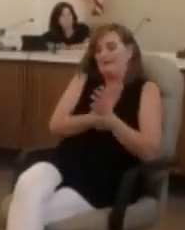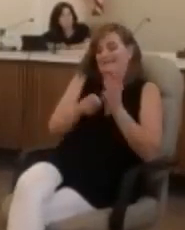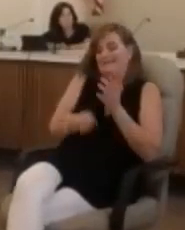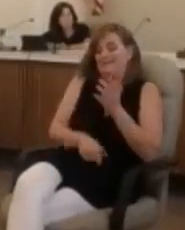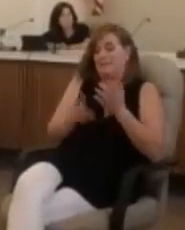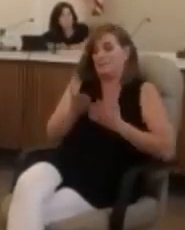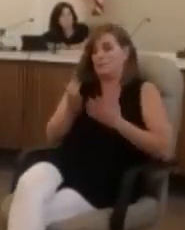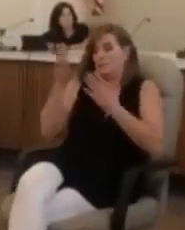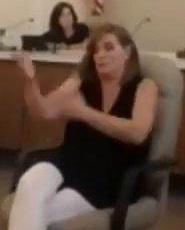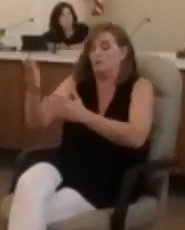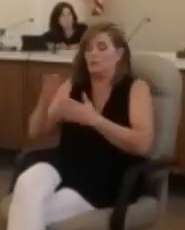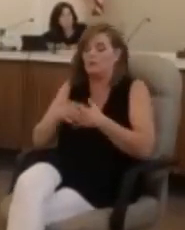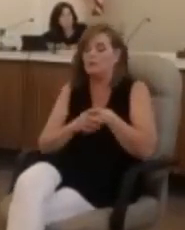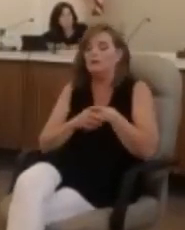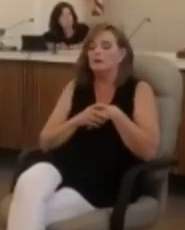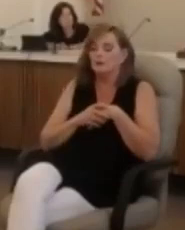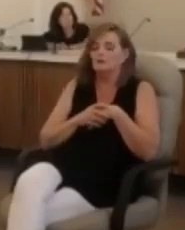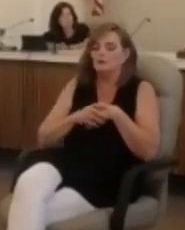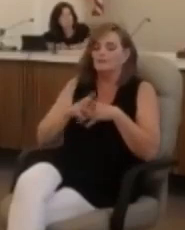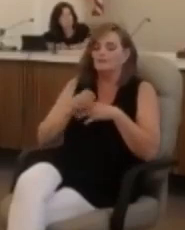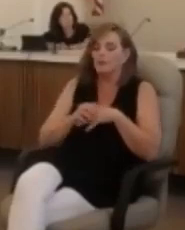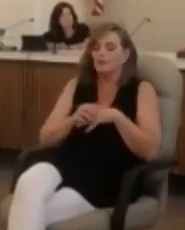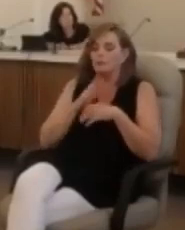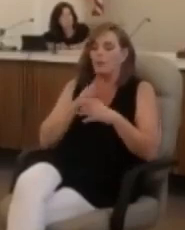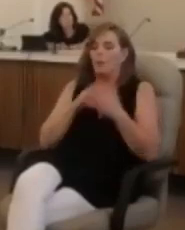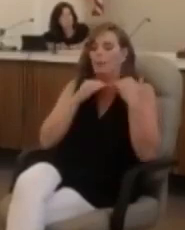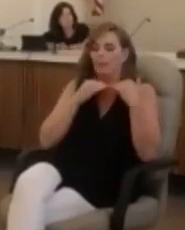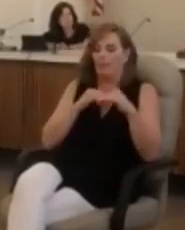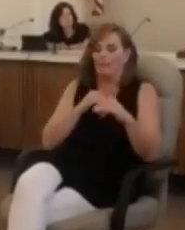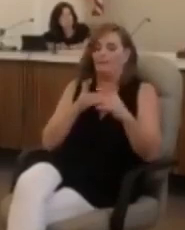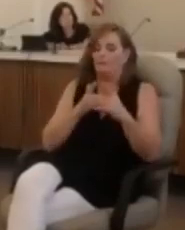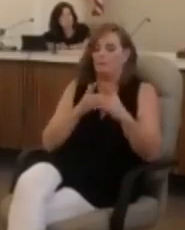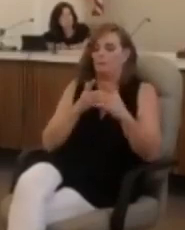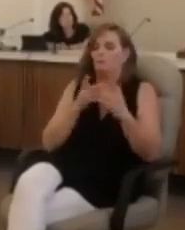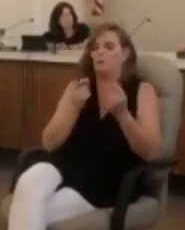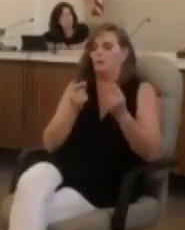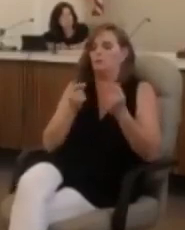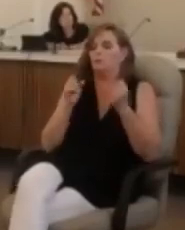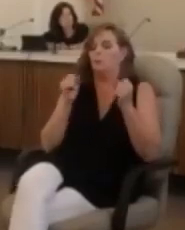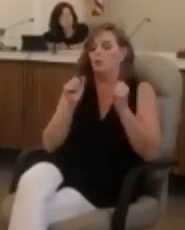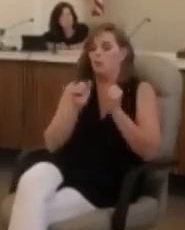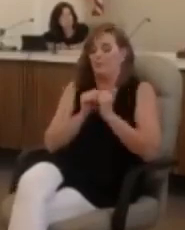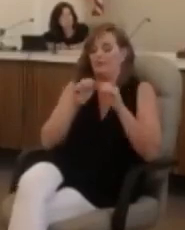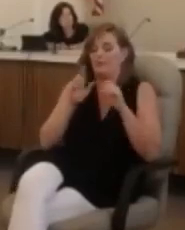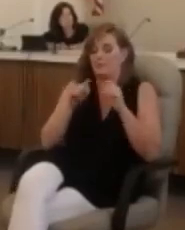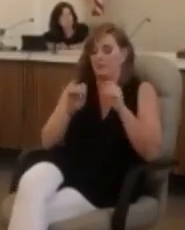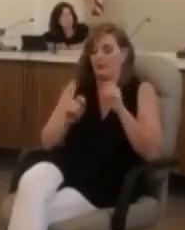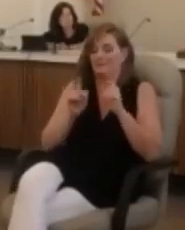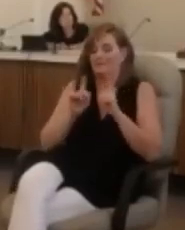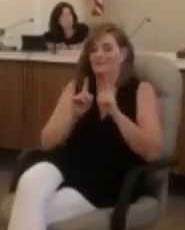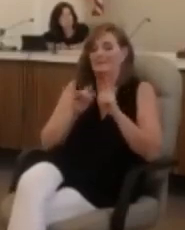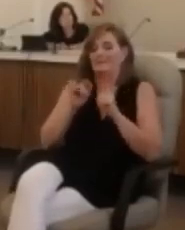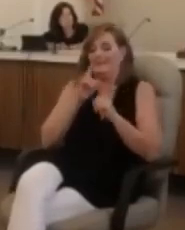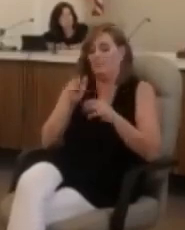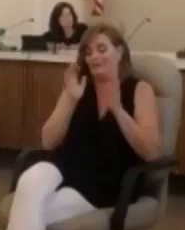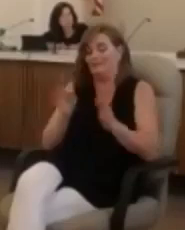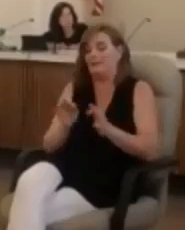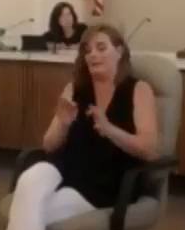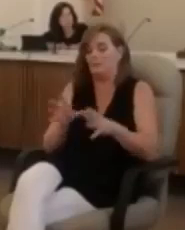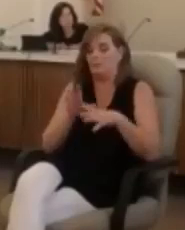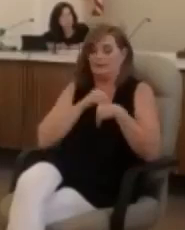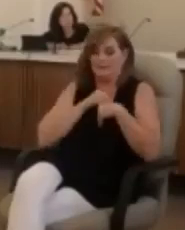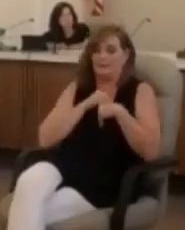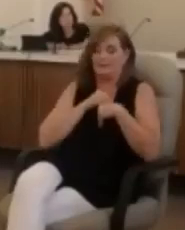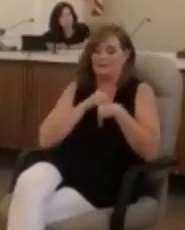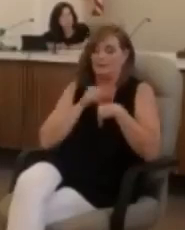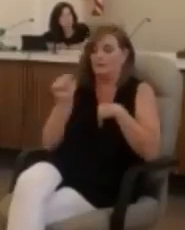put some stipulations on the creation of the park if we decide to accept it, so that there would be, you